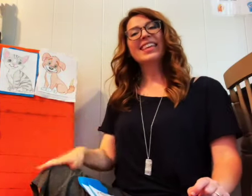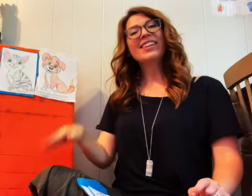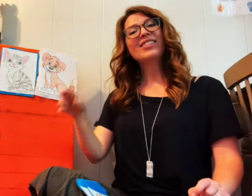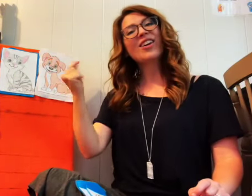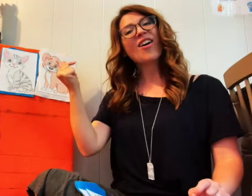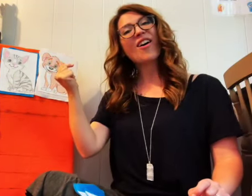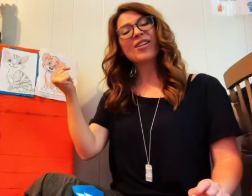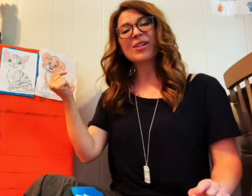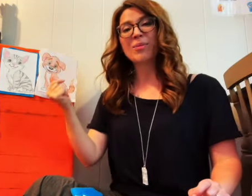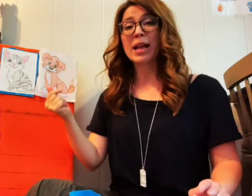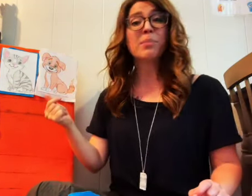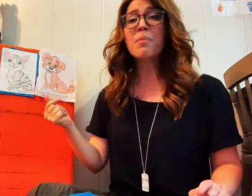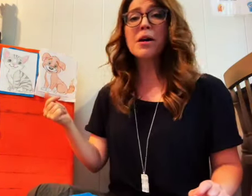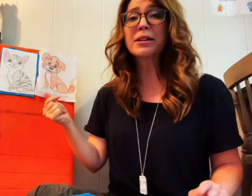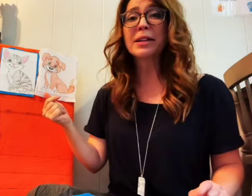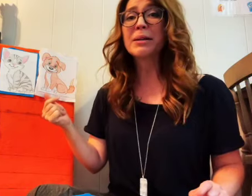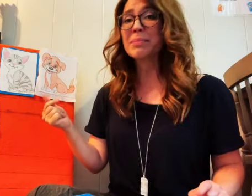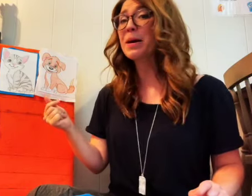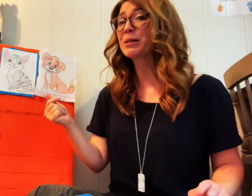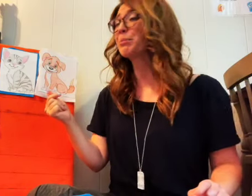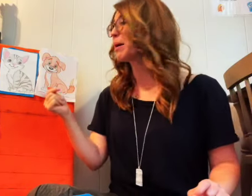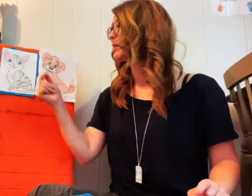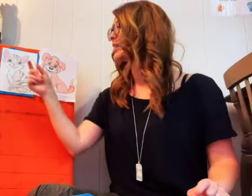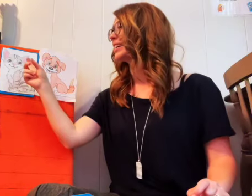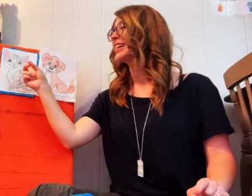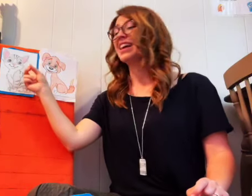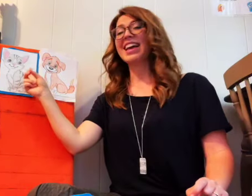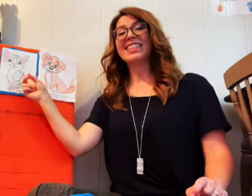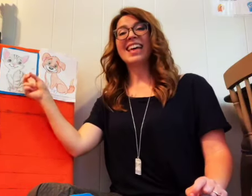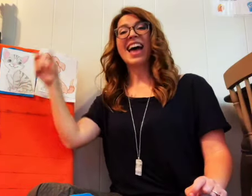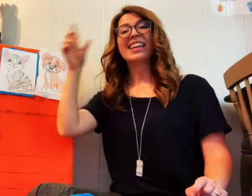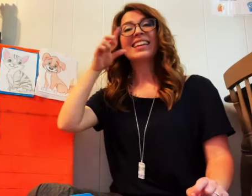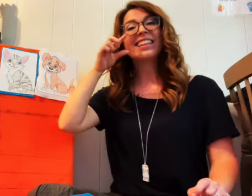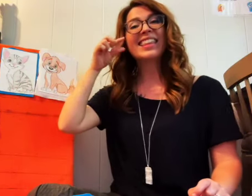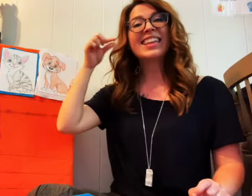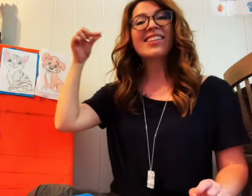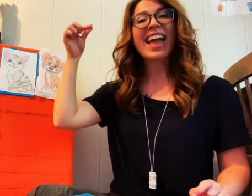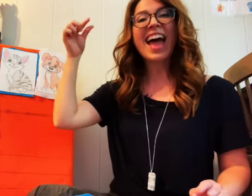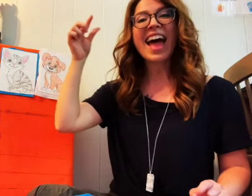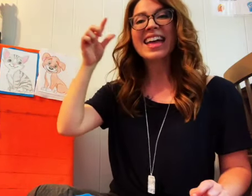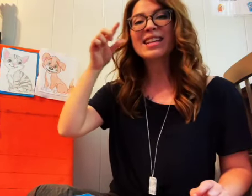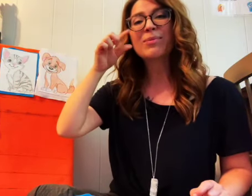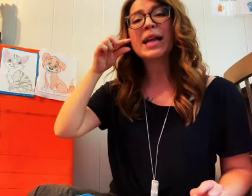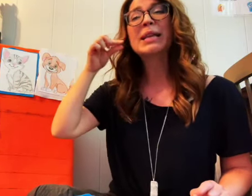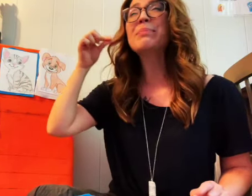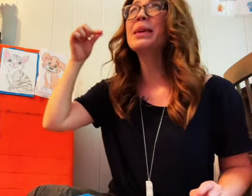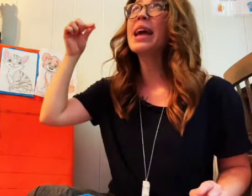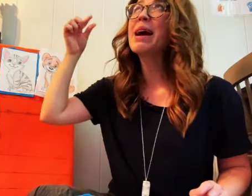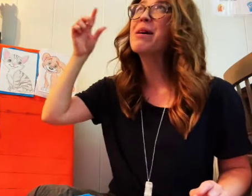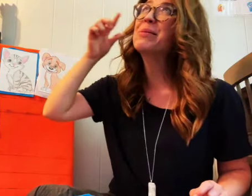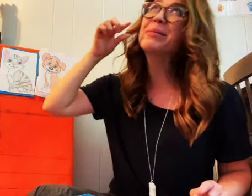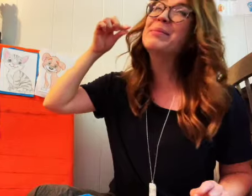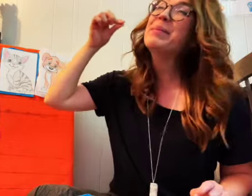little dog went bark, bark, bark. That little cat went meow,